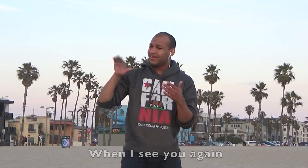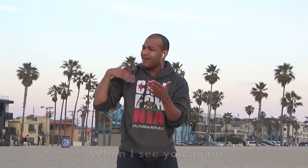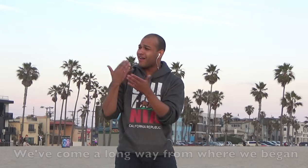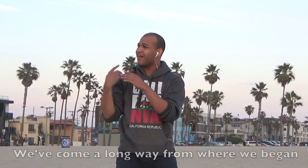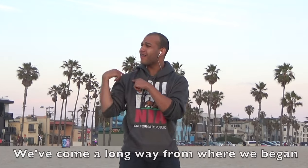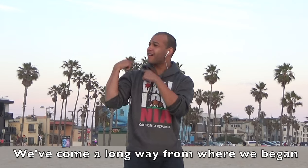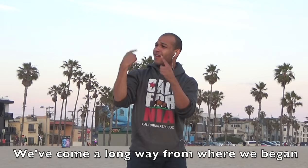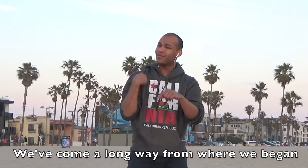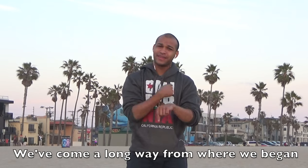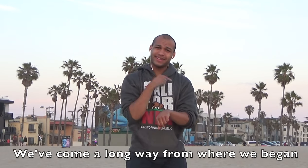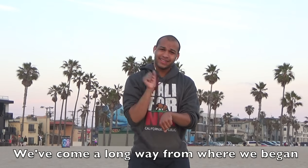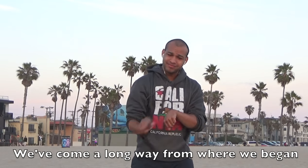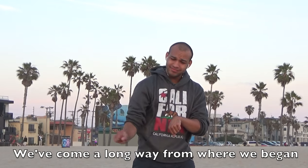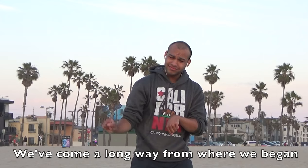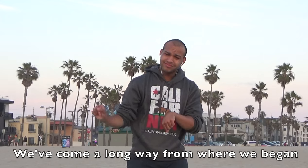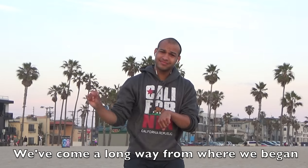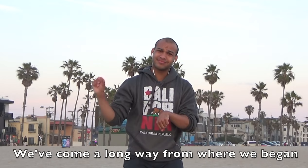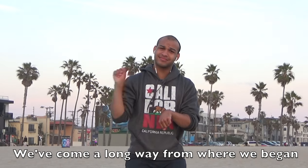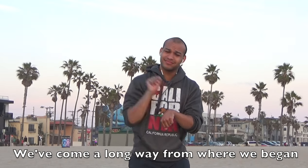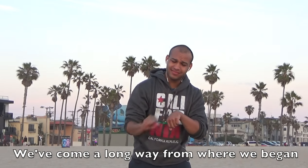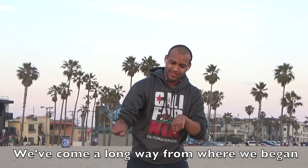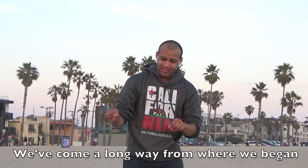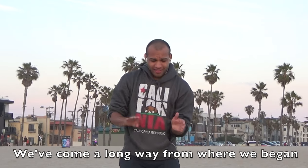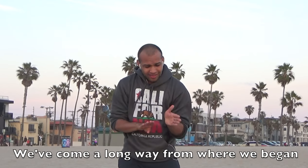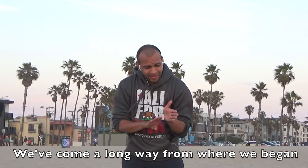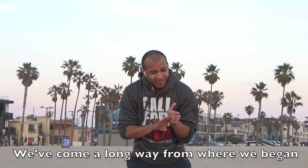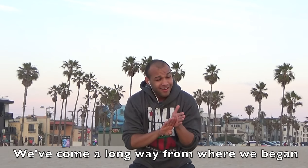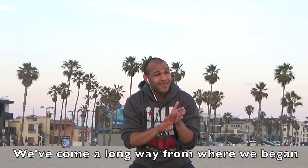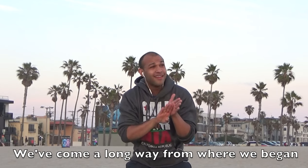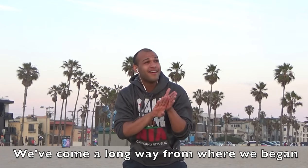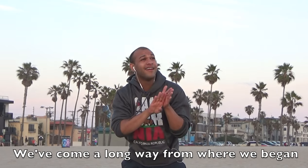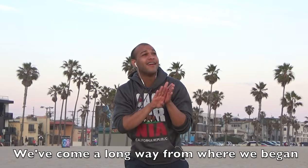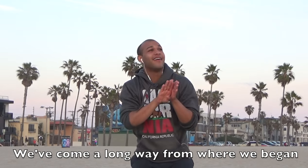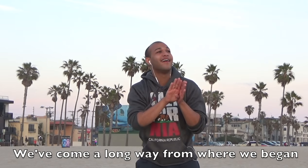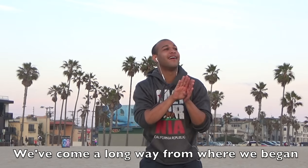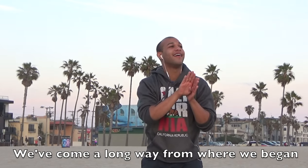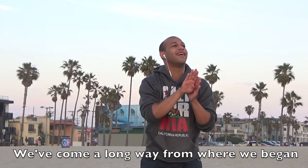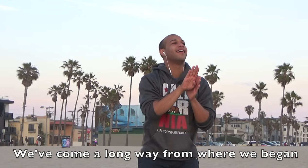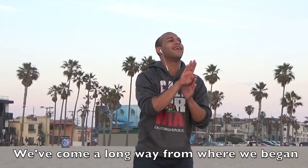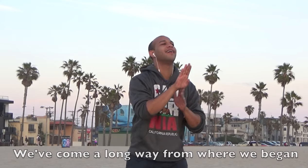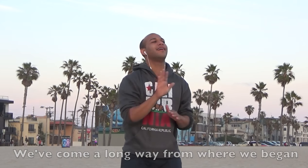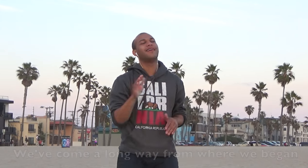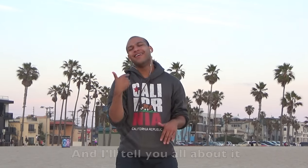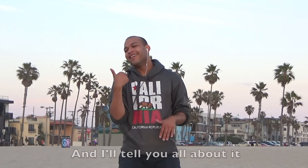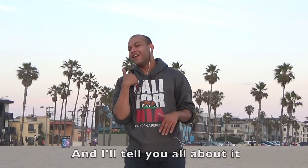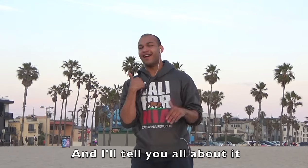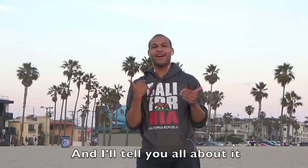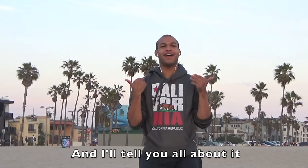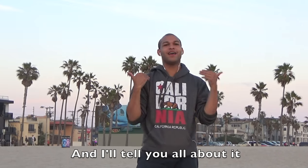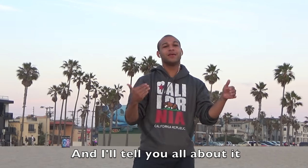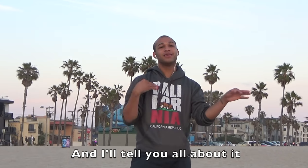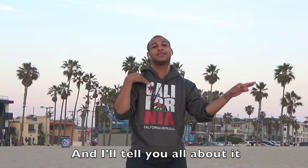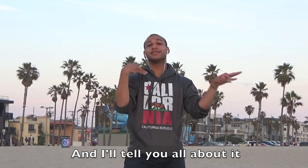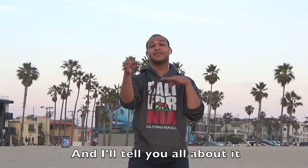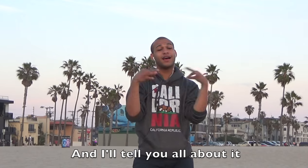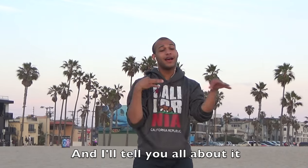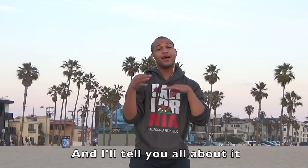long way from where we began Oh, I'll tell you all about